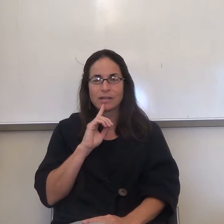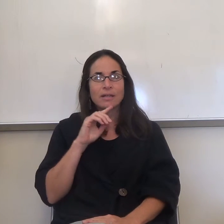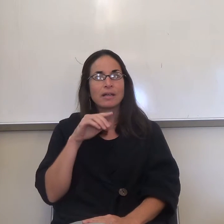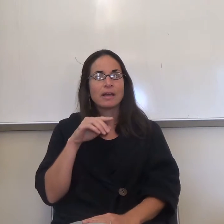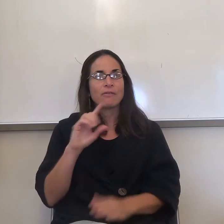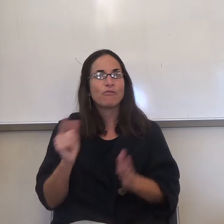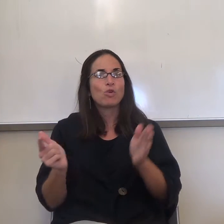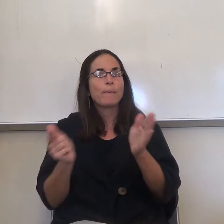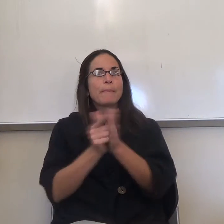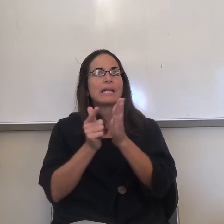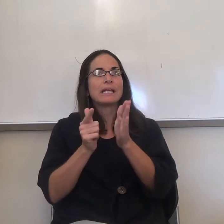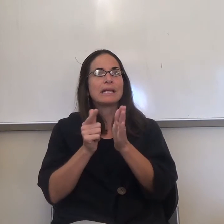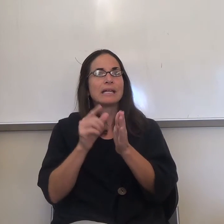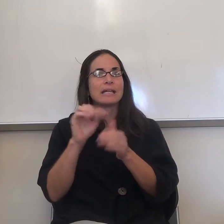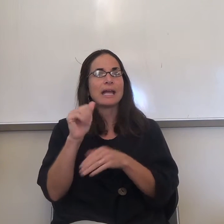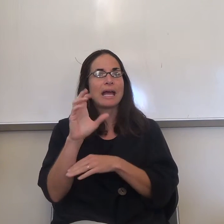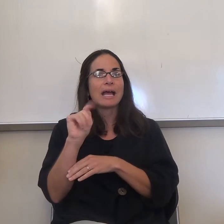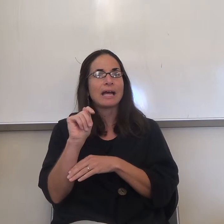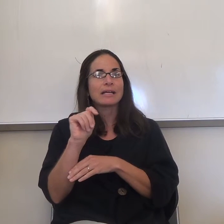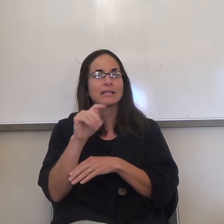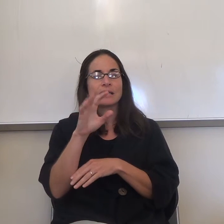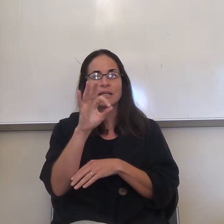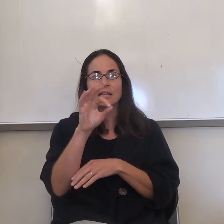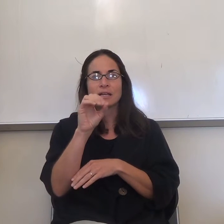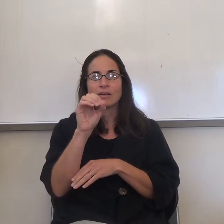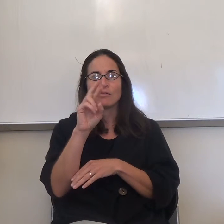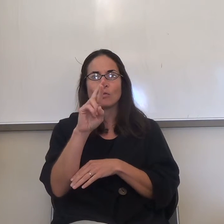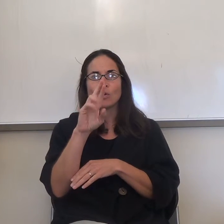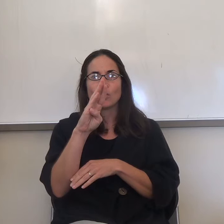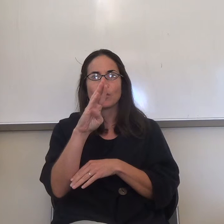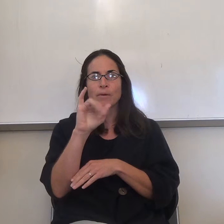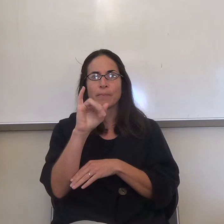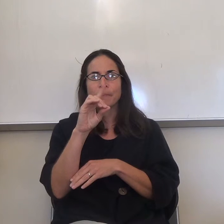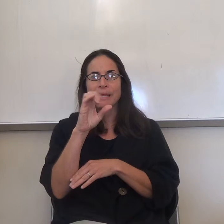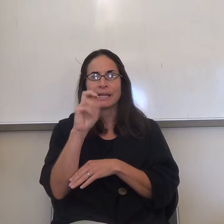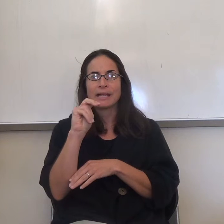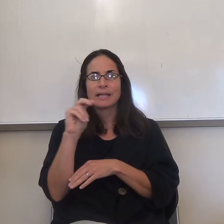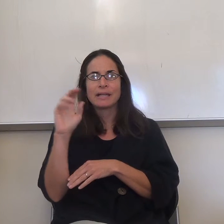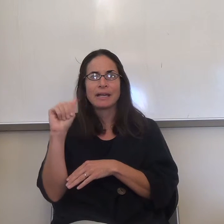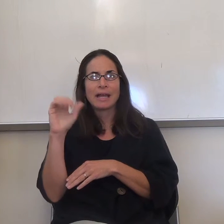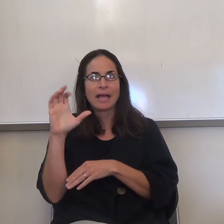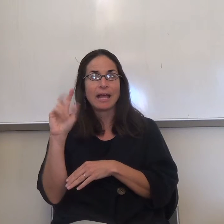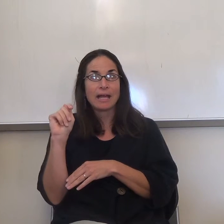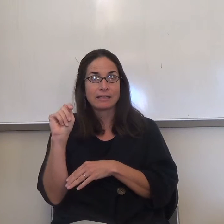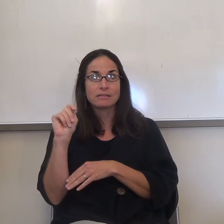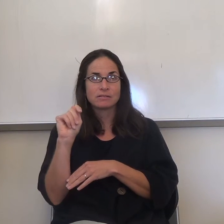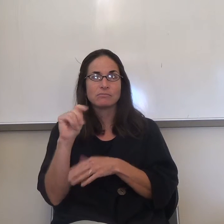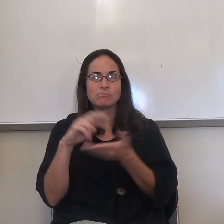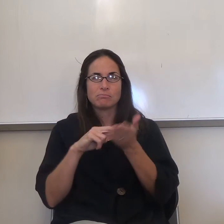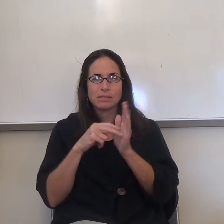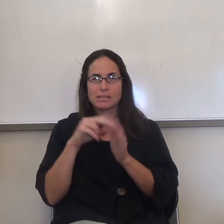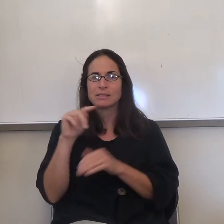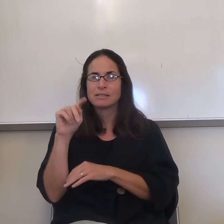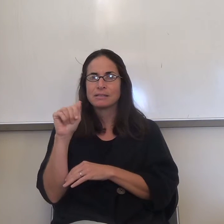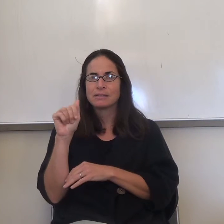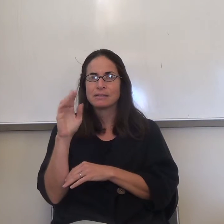forbidden act. Yes, forbidden. So your topic is the fact that cannibalism